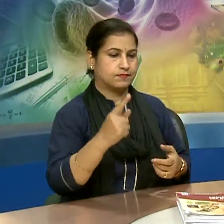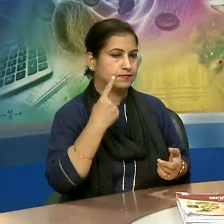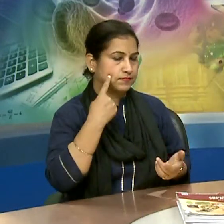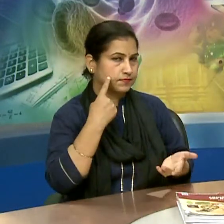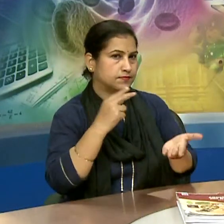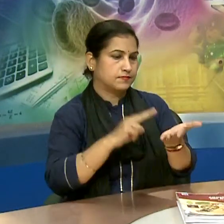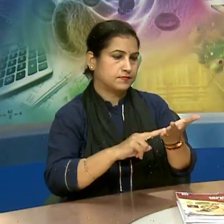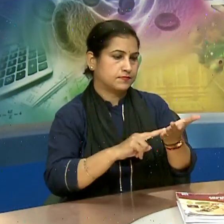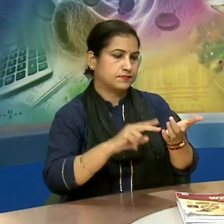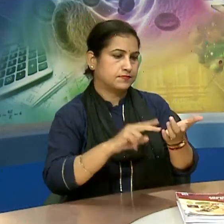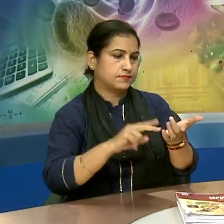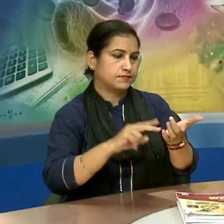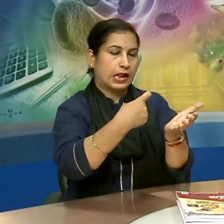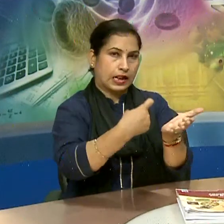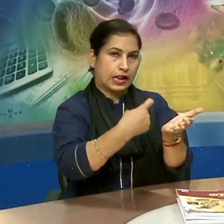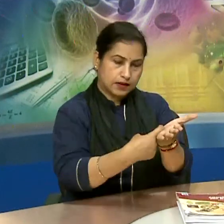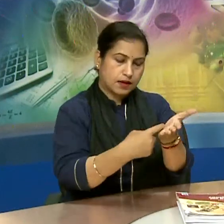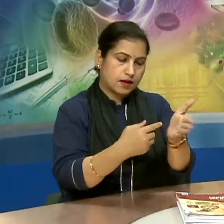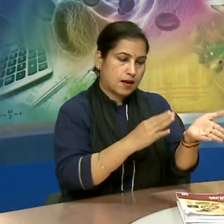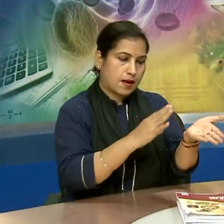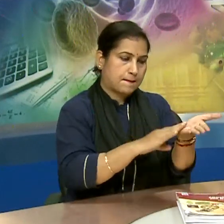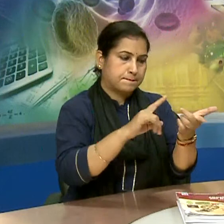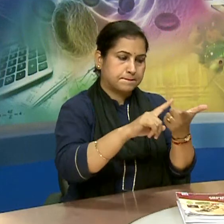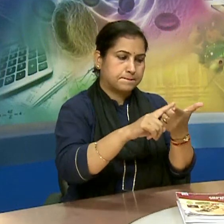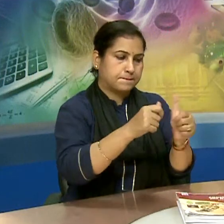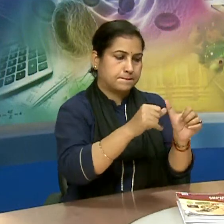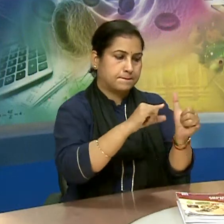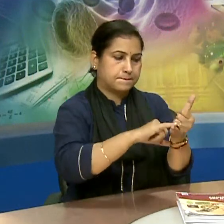linear measurement.